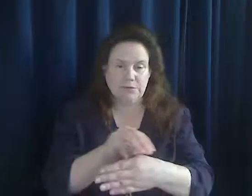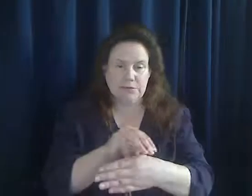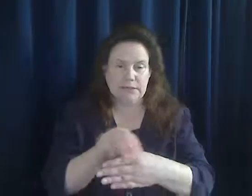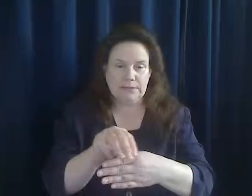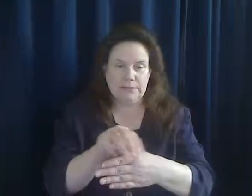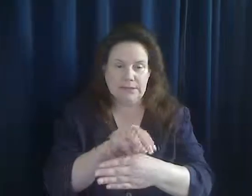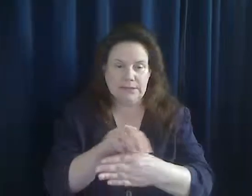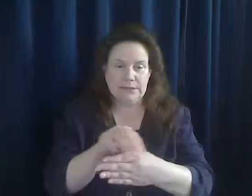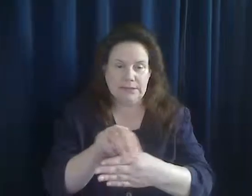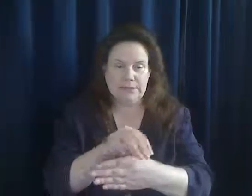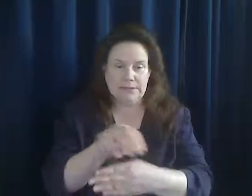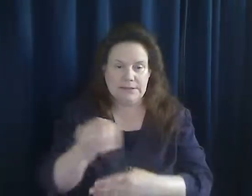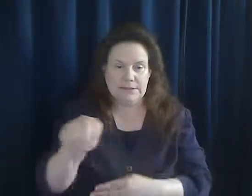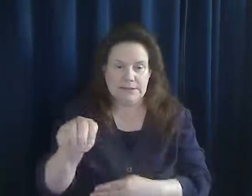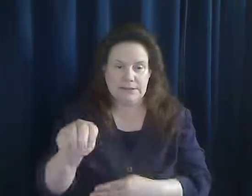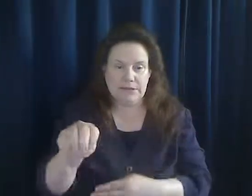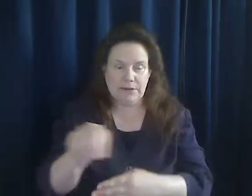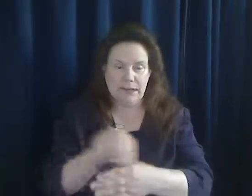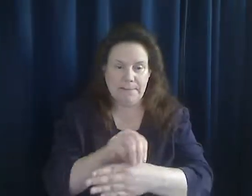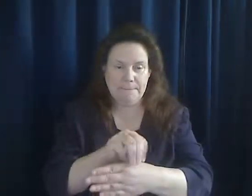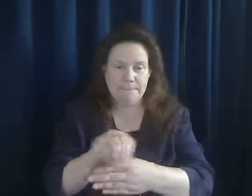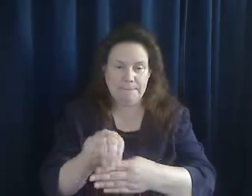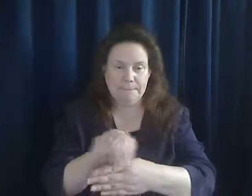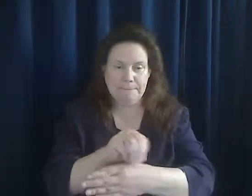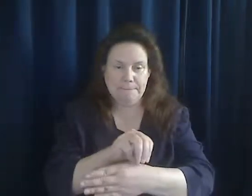Ministry is like this. It's the letter M.